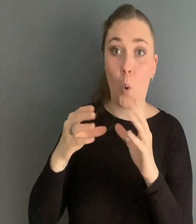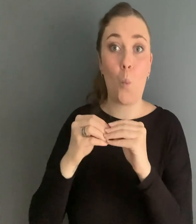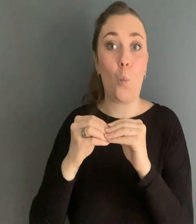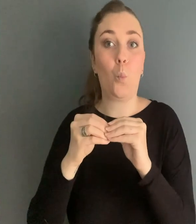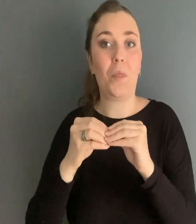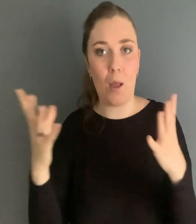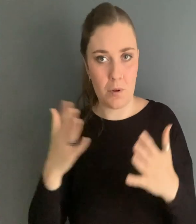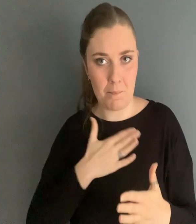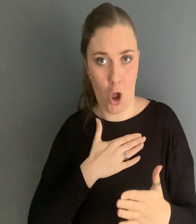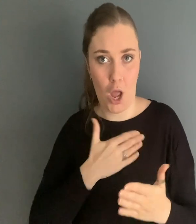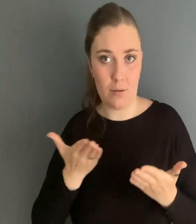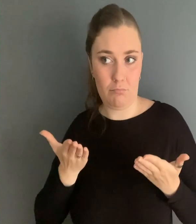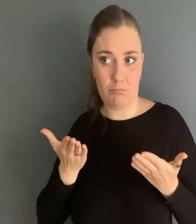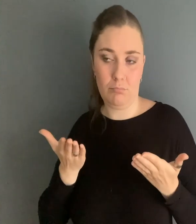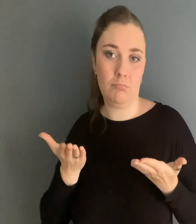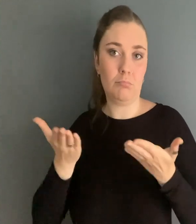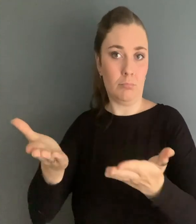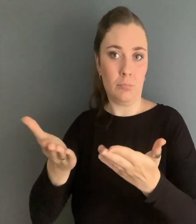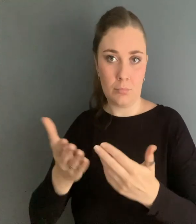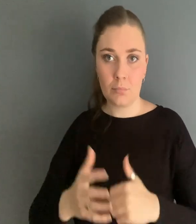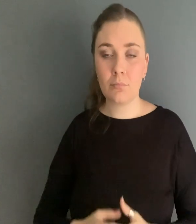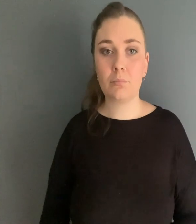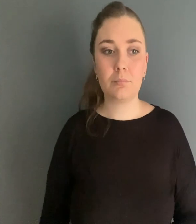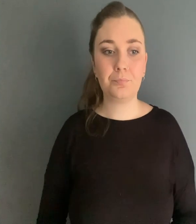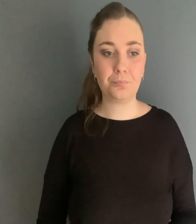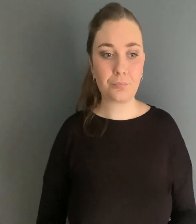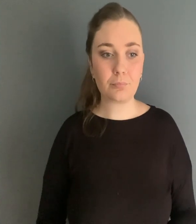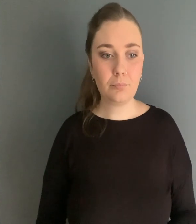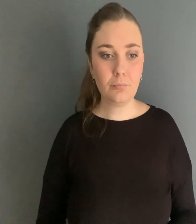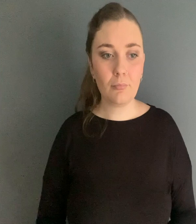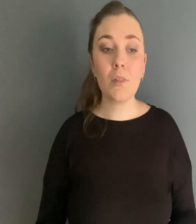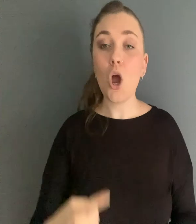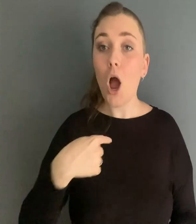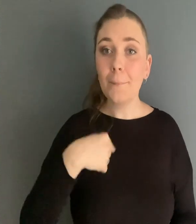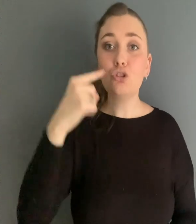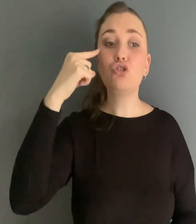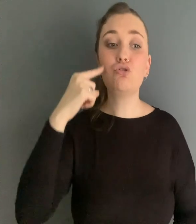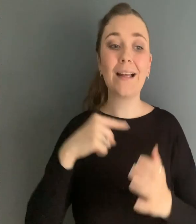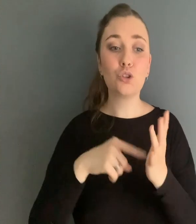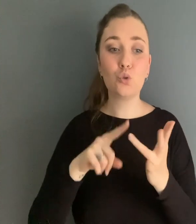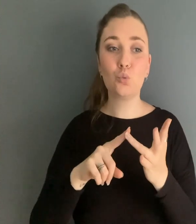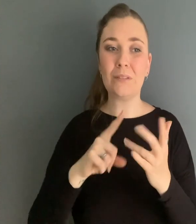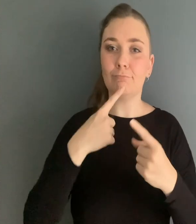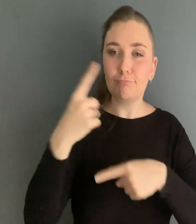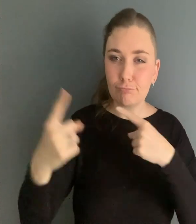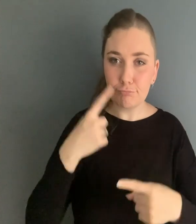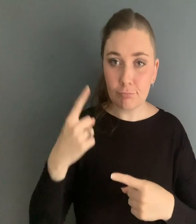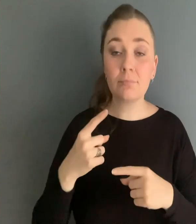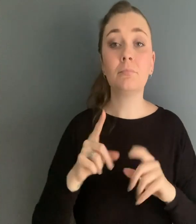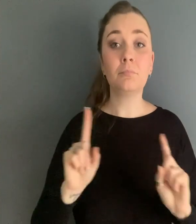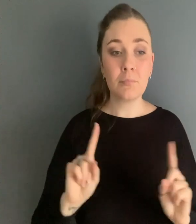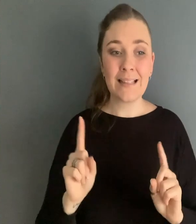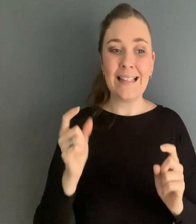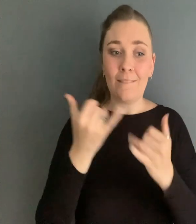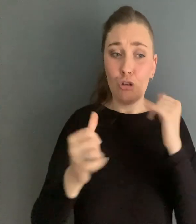without my consent. What I am trying to get across, however, is that